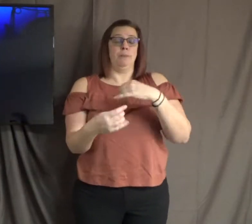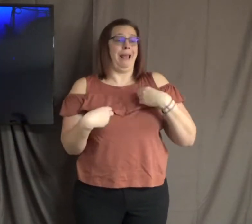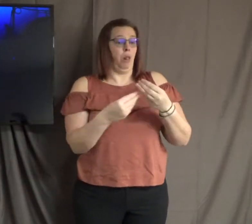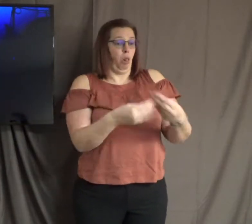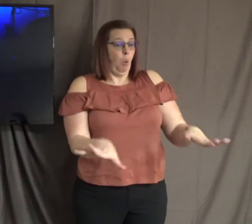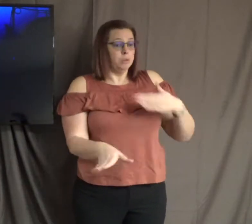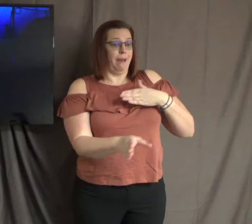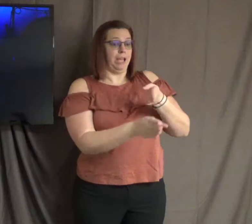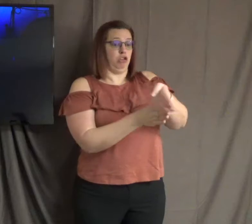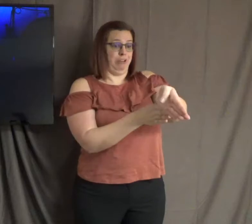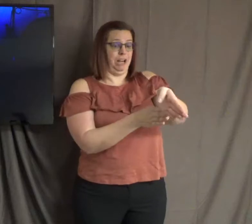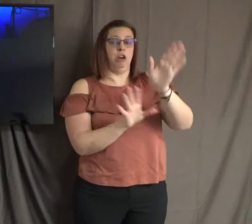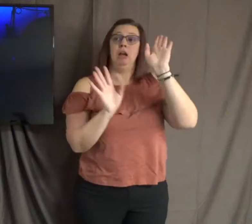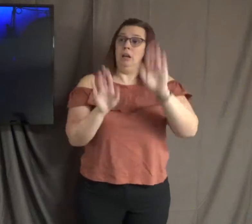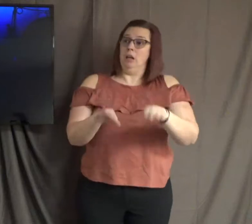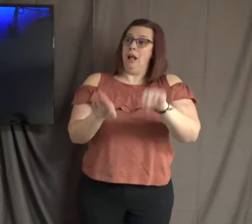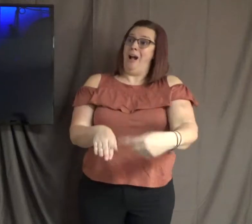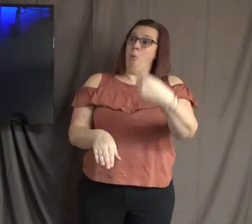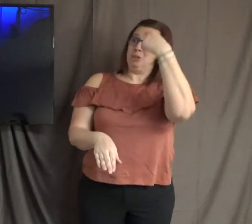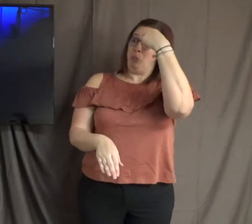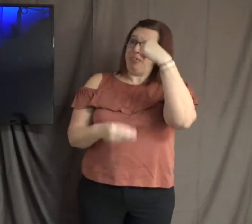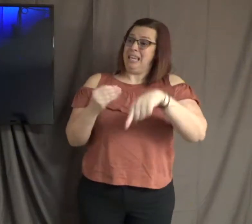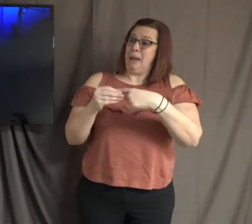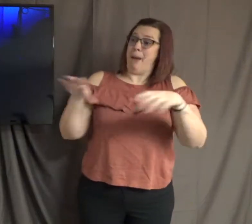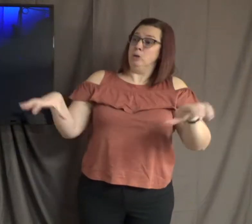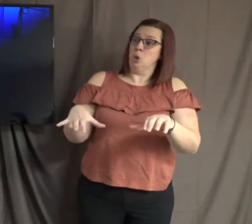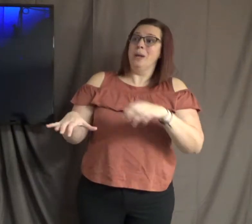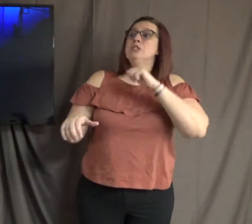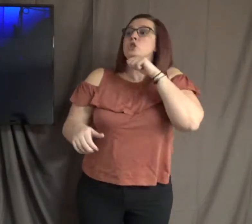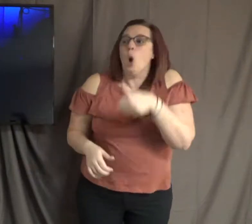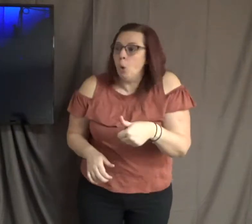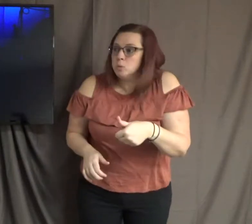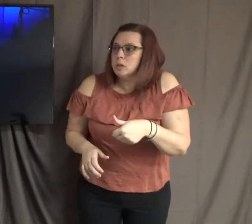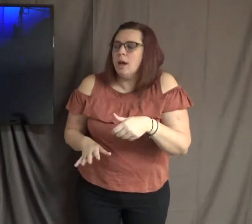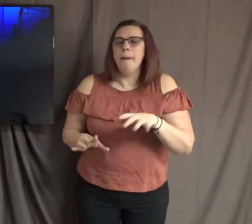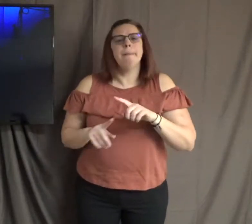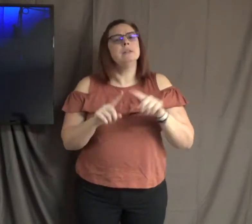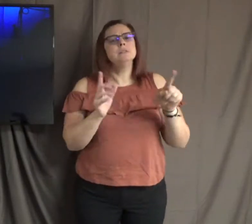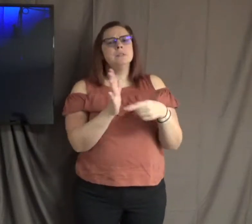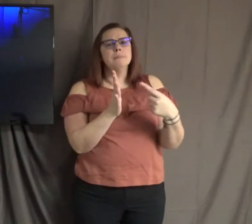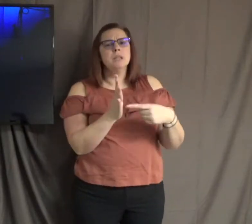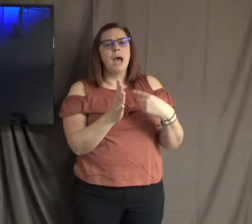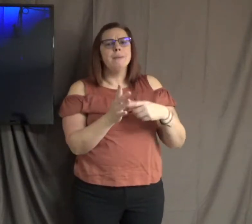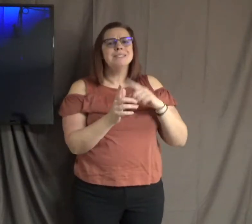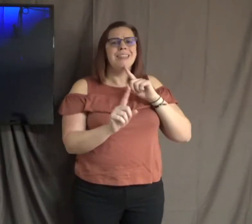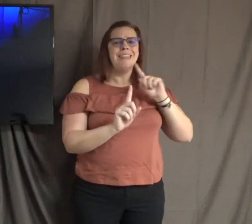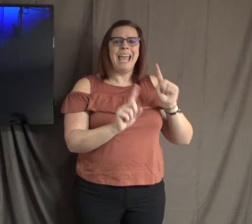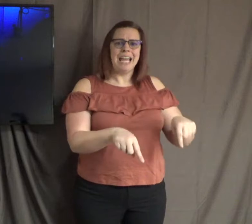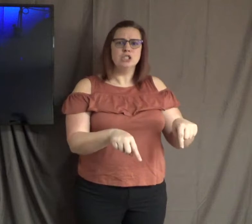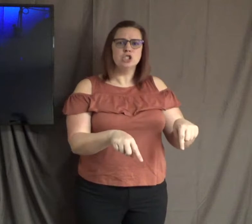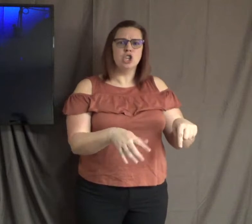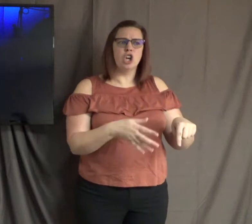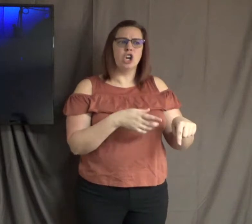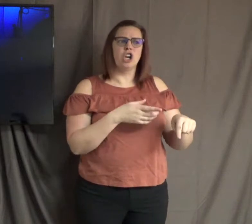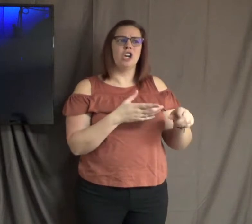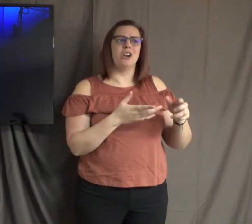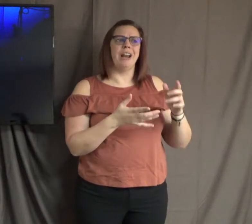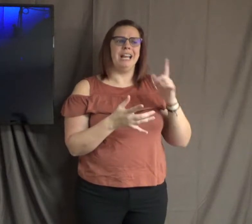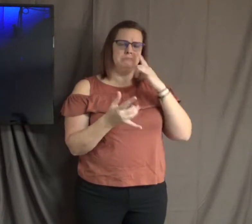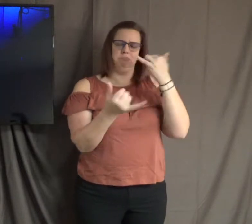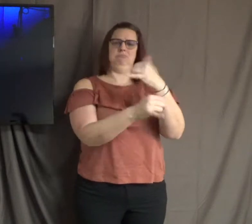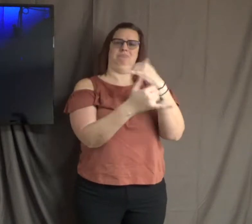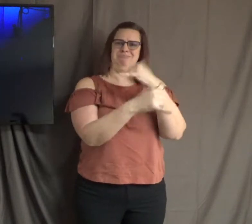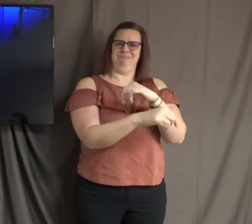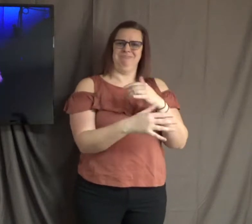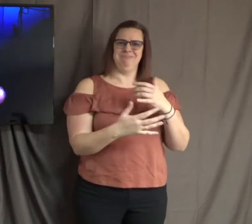you're thinking of doing, don't do that. But sometimes the answer to that question is kind of ridiculous. I think it's time